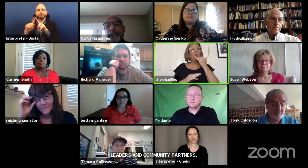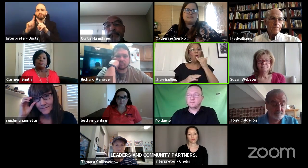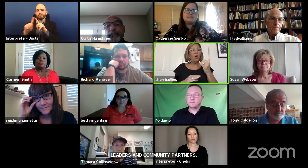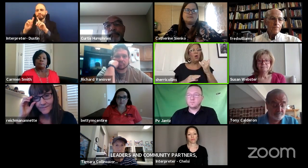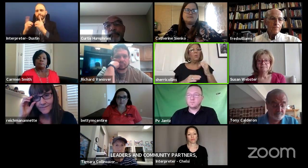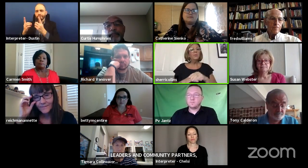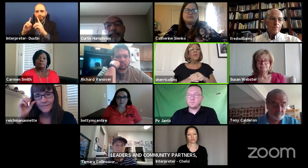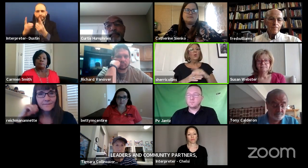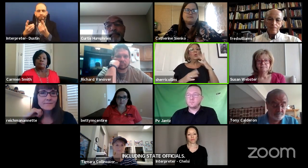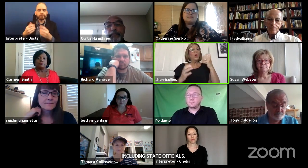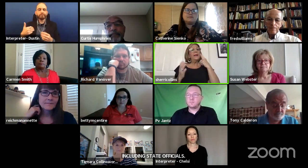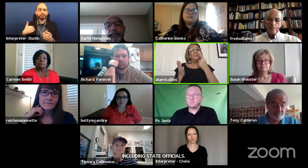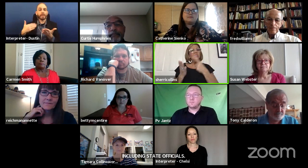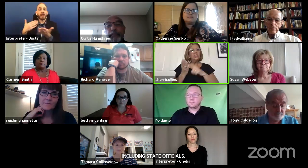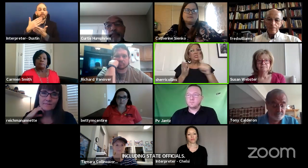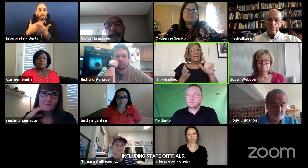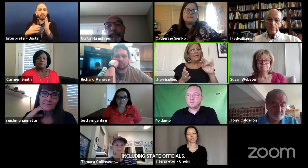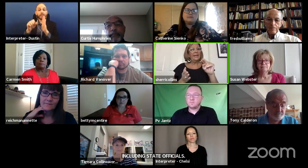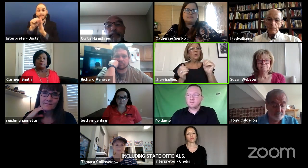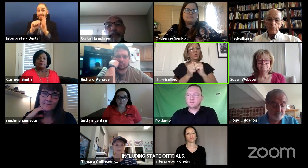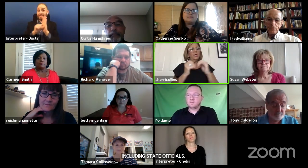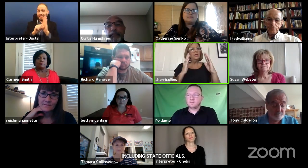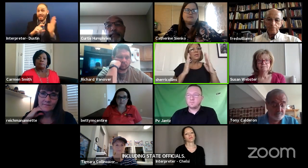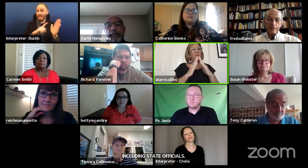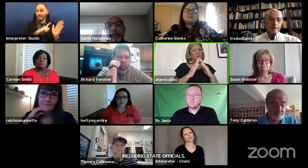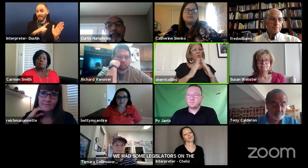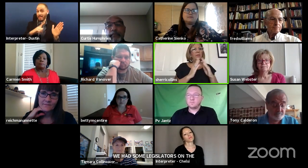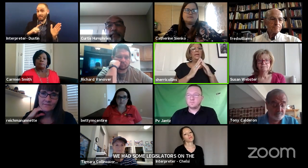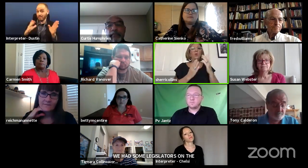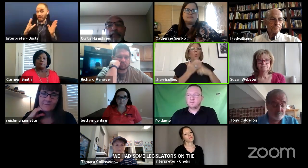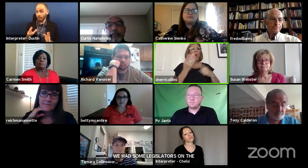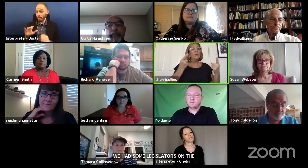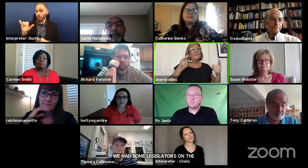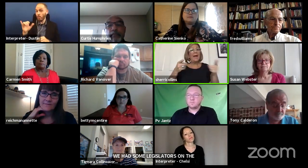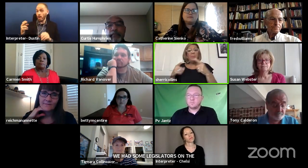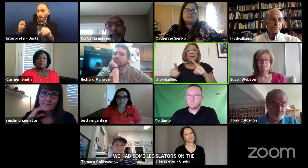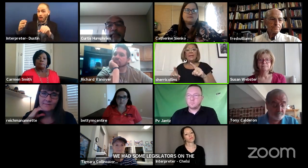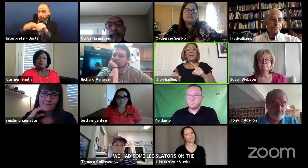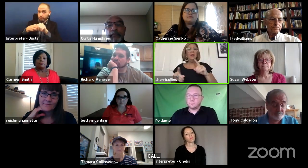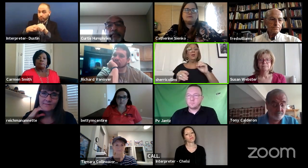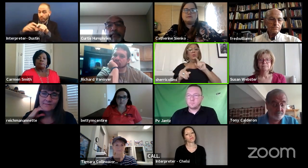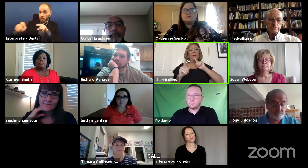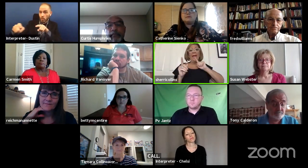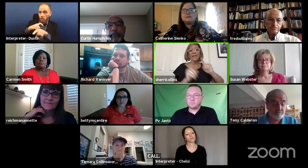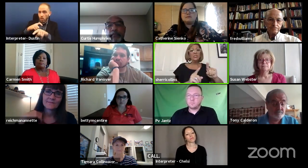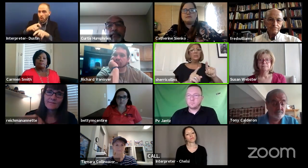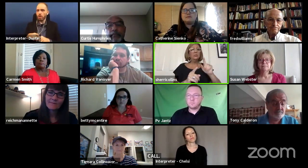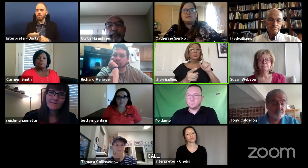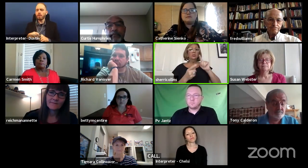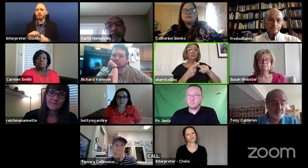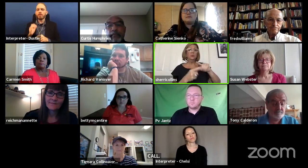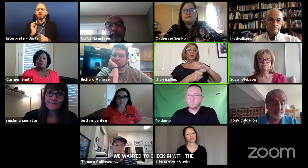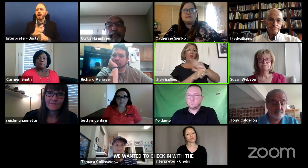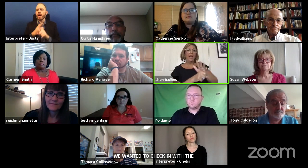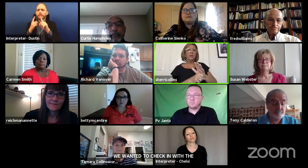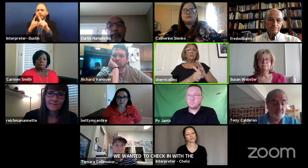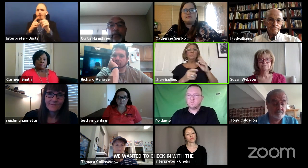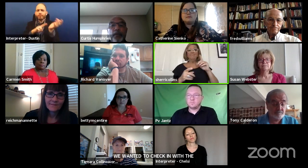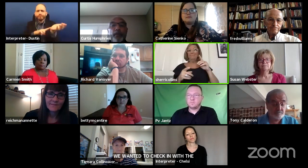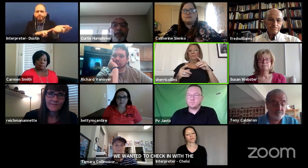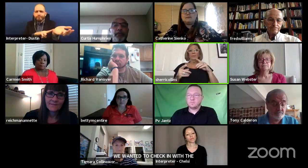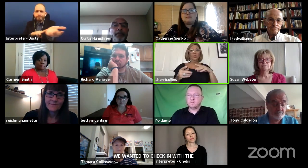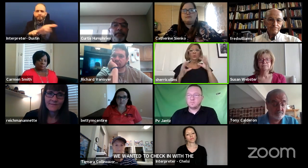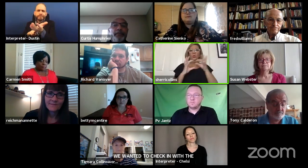on the call. We wanted to check in with the community, what was happening, the reaction to the